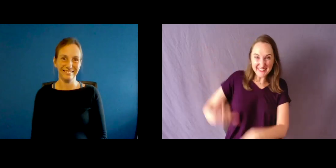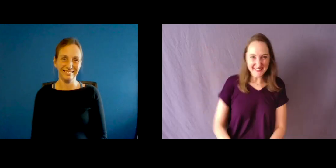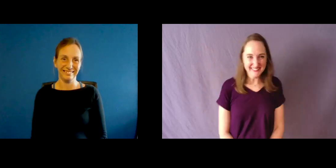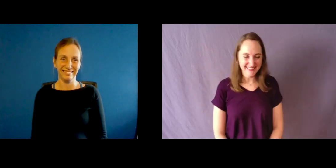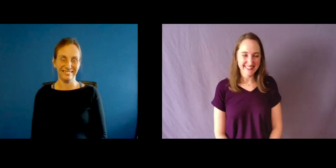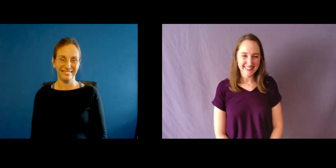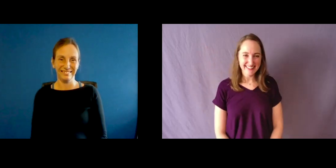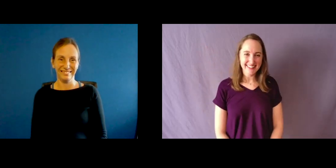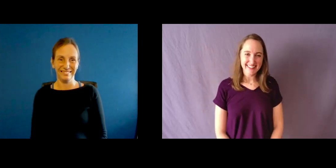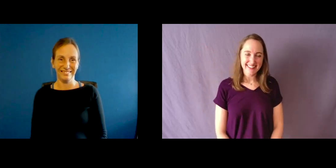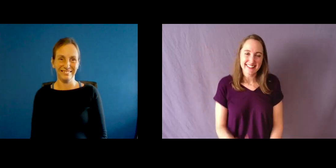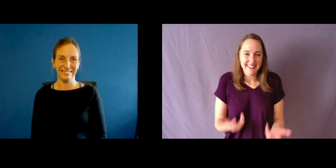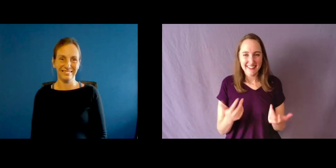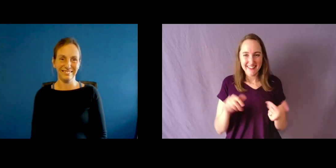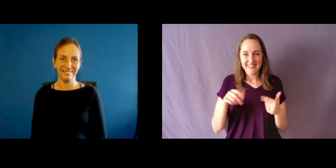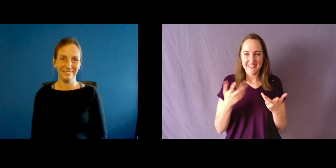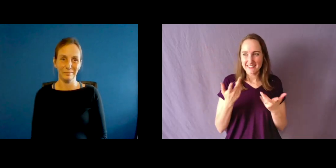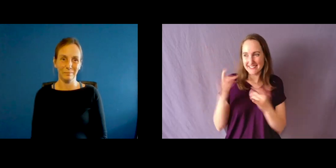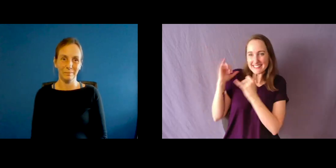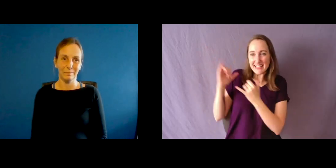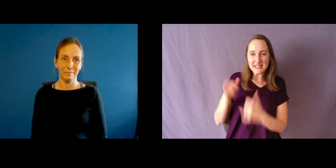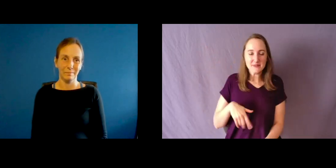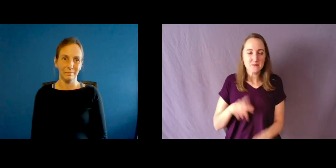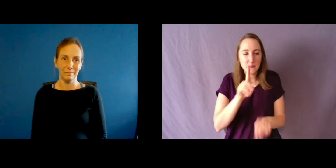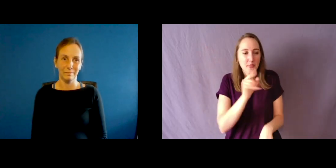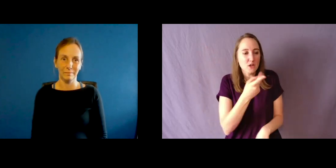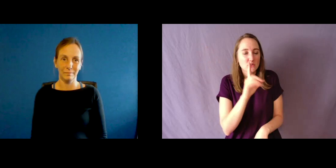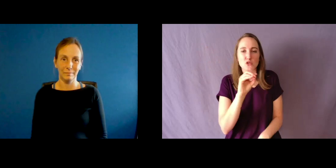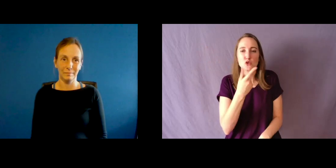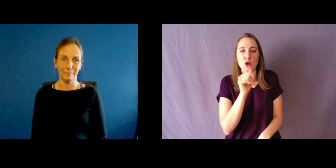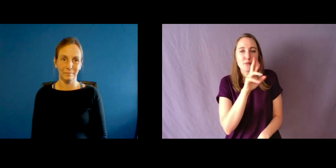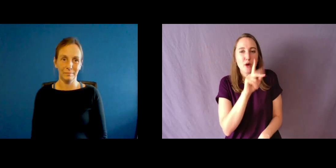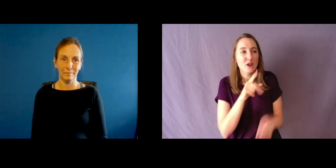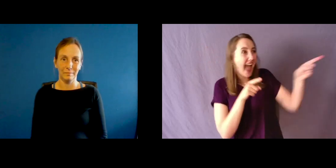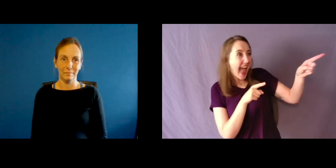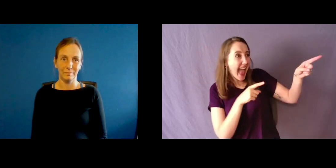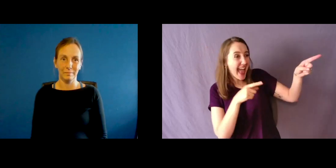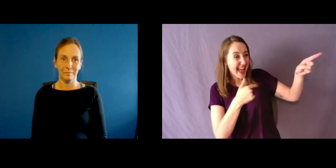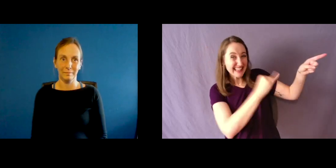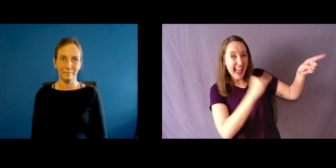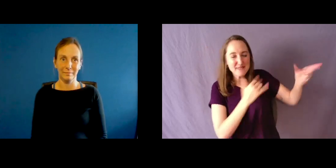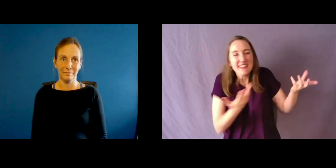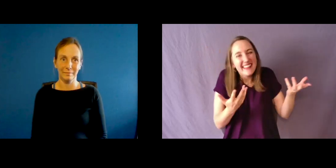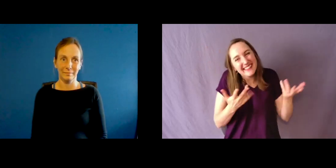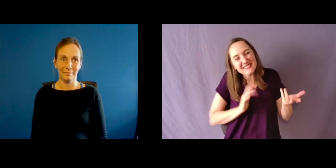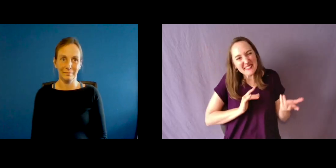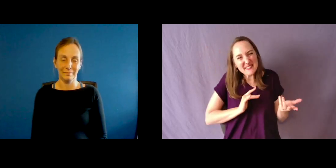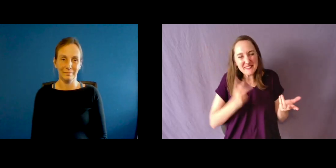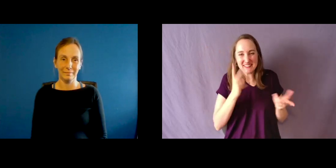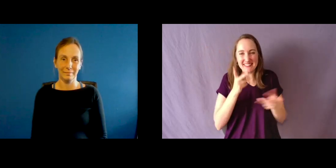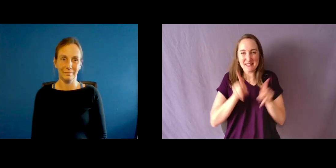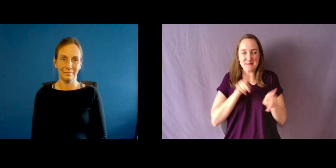been like heard other people doing the same. I went to the dog park and they said, hey, look what I got, and stuff. So it's been really cool to see